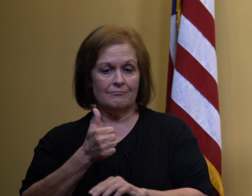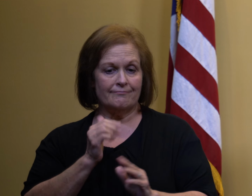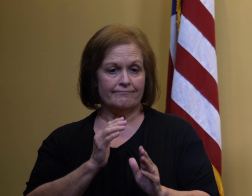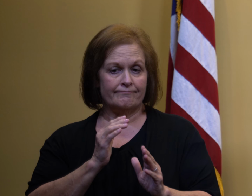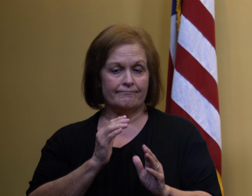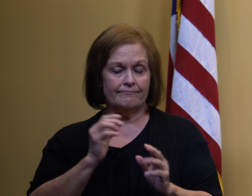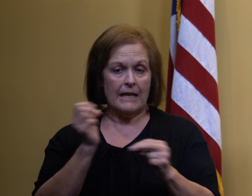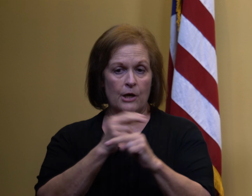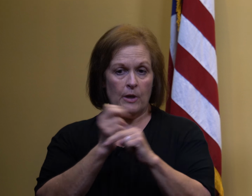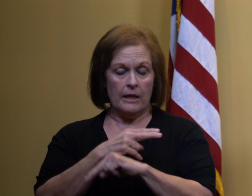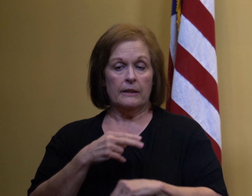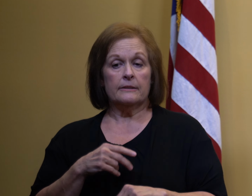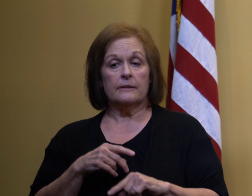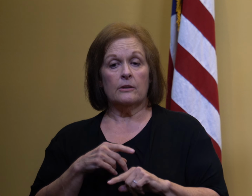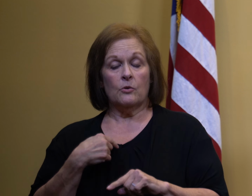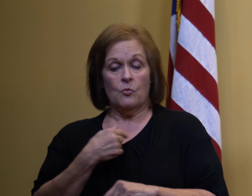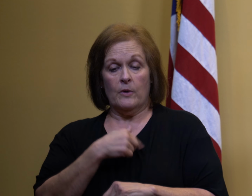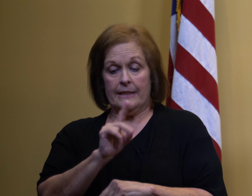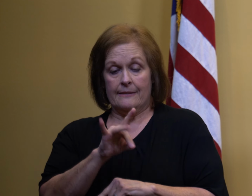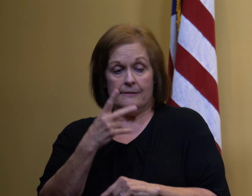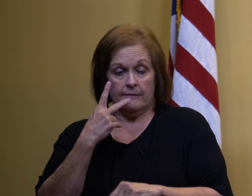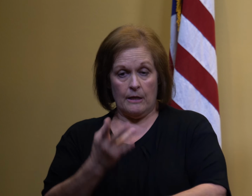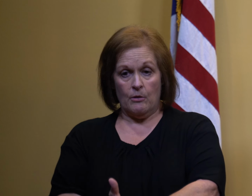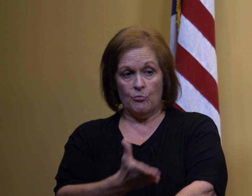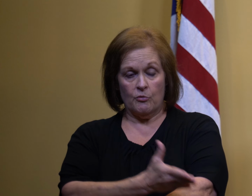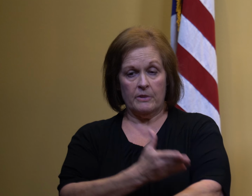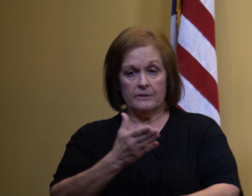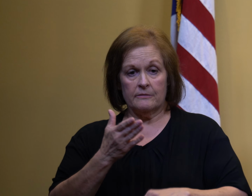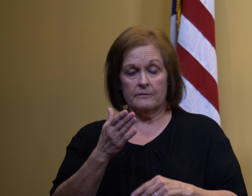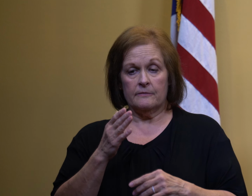did see real improvements as it related to